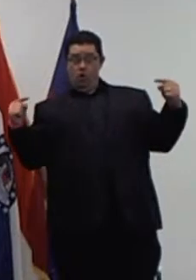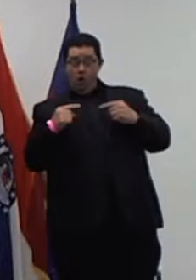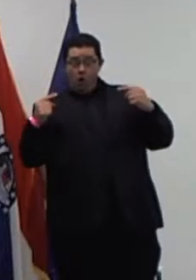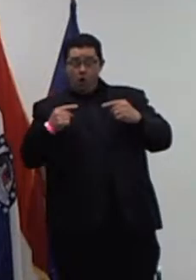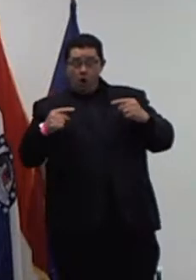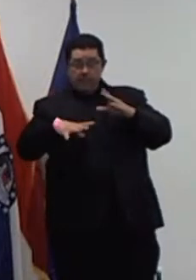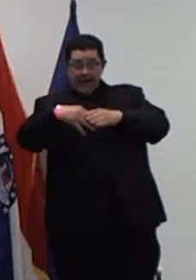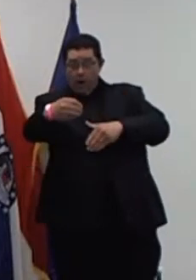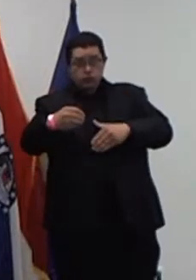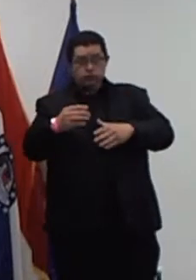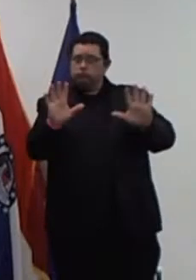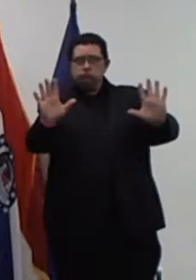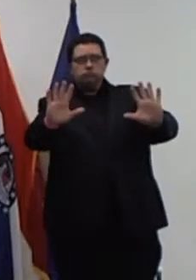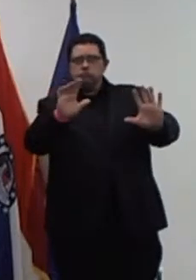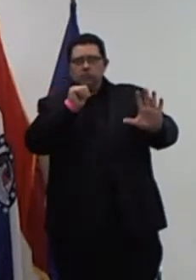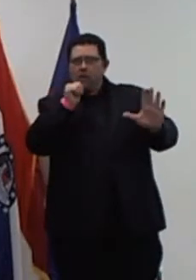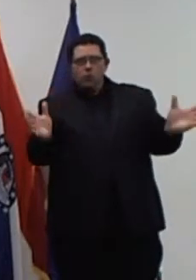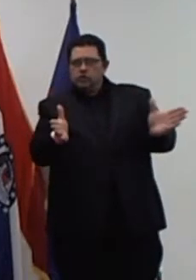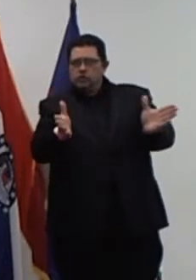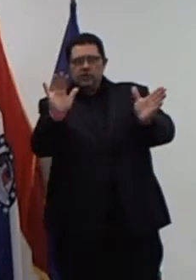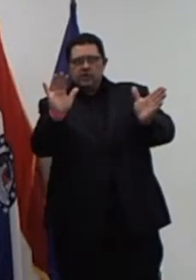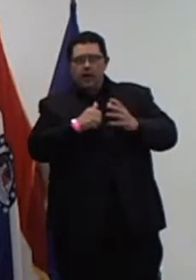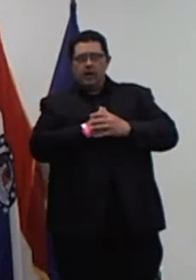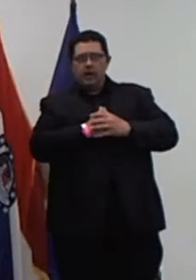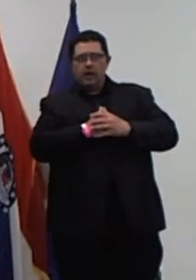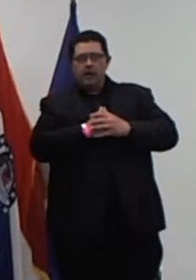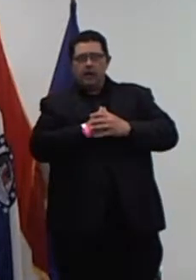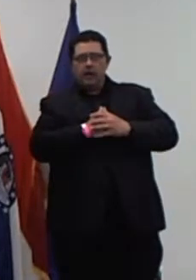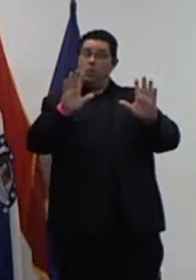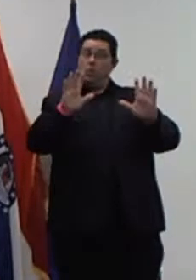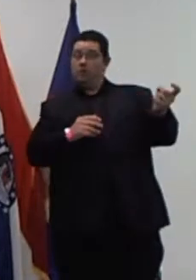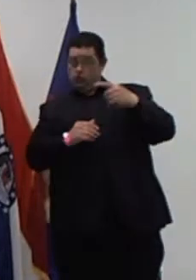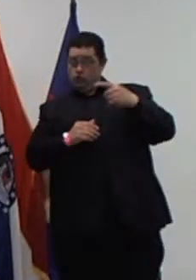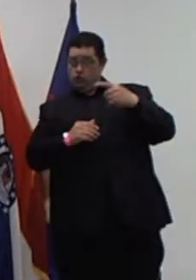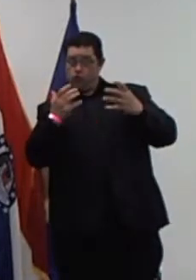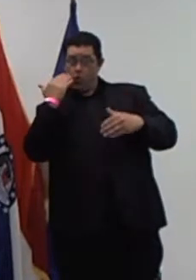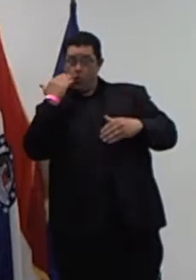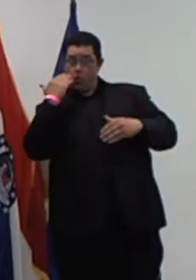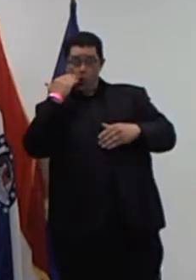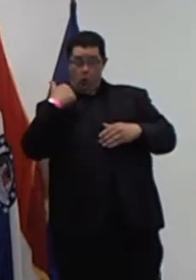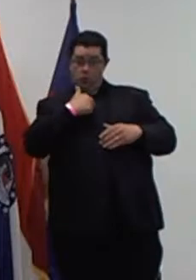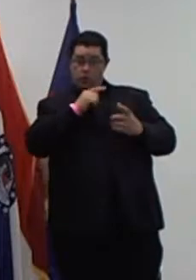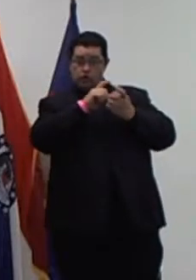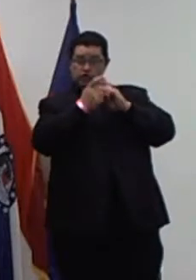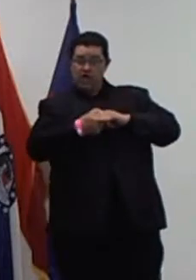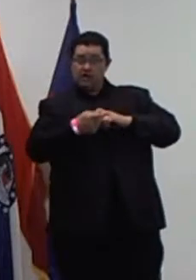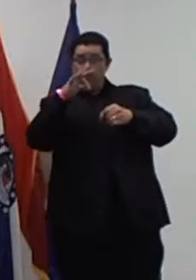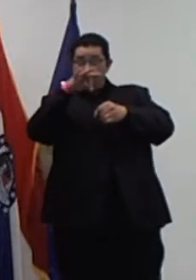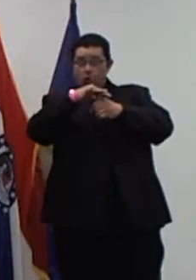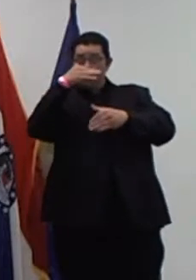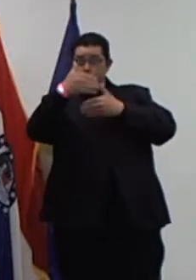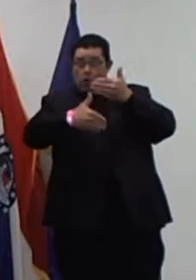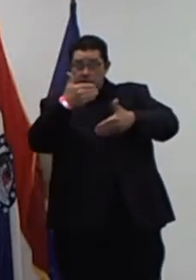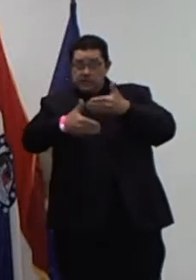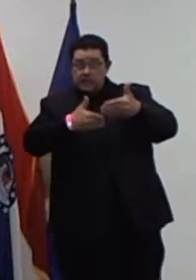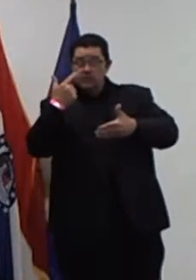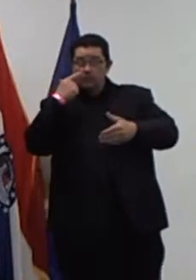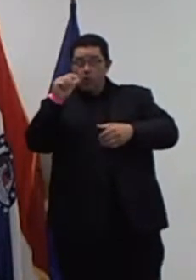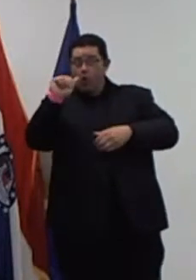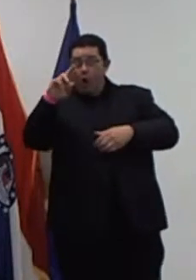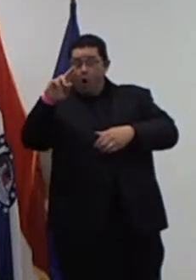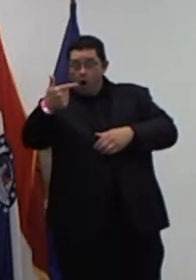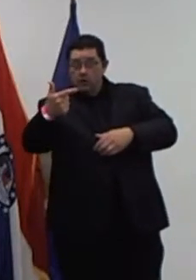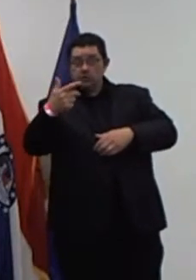out. I just wouldn't do that. Now, to go back to the question you wanted to know about, are we gonna change the voting process, I think for August